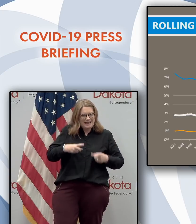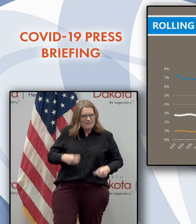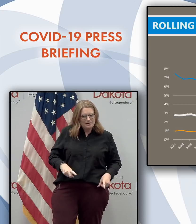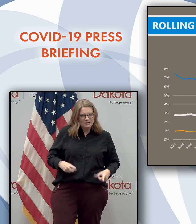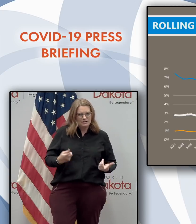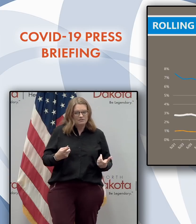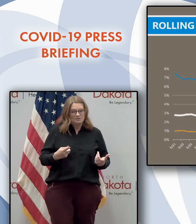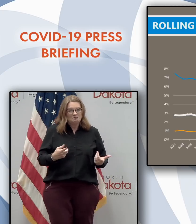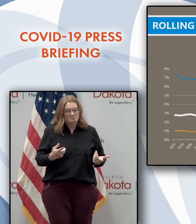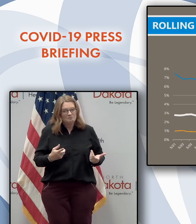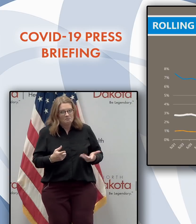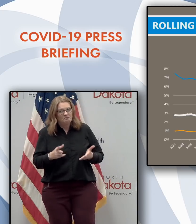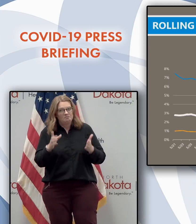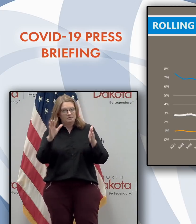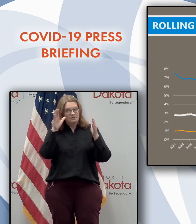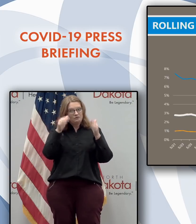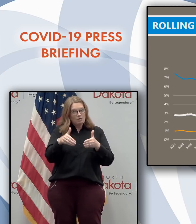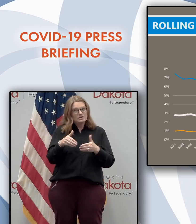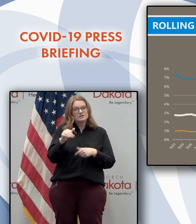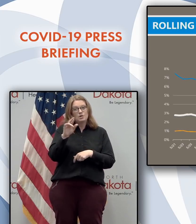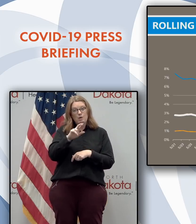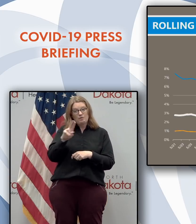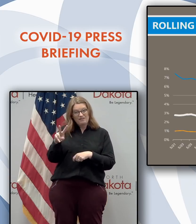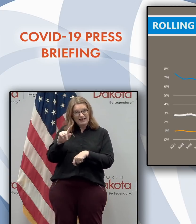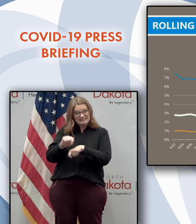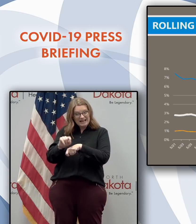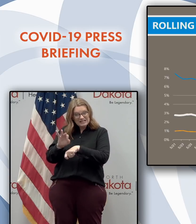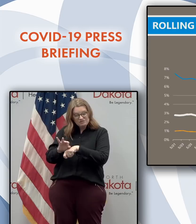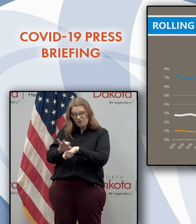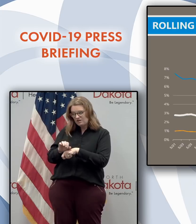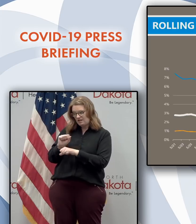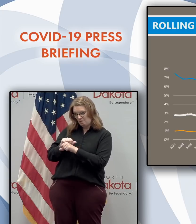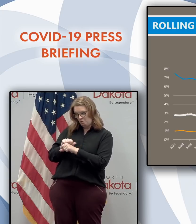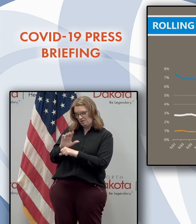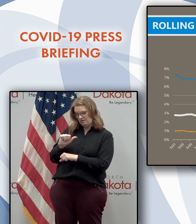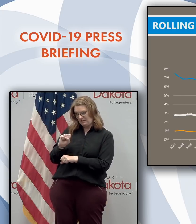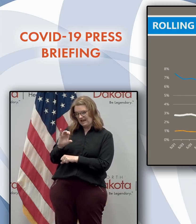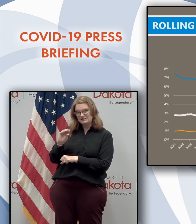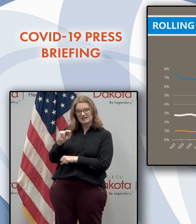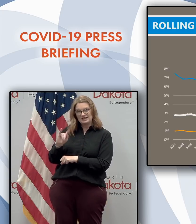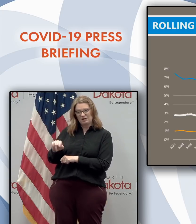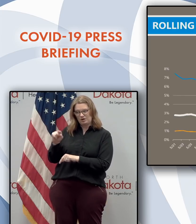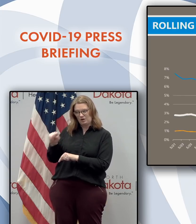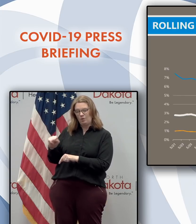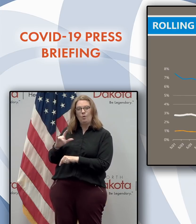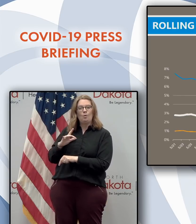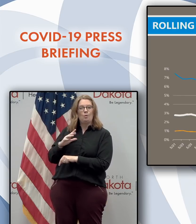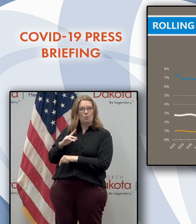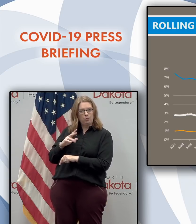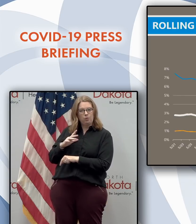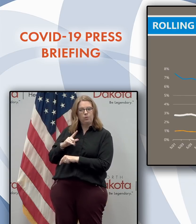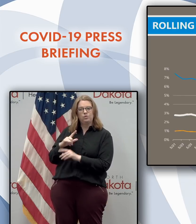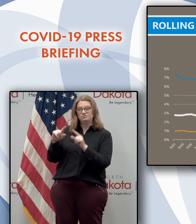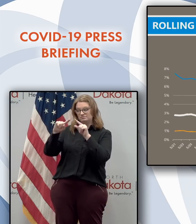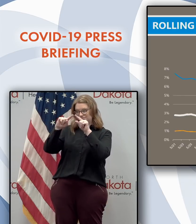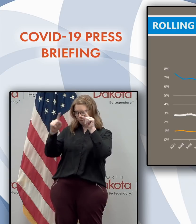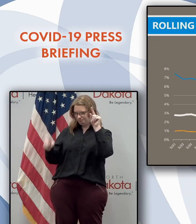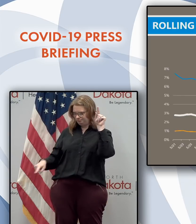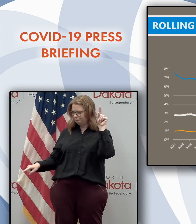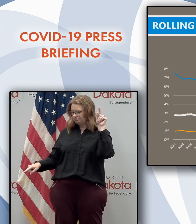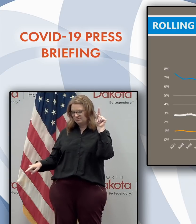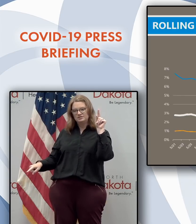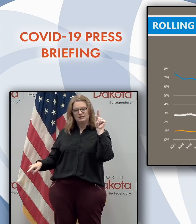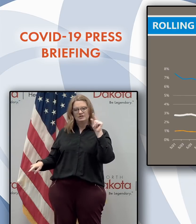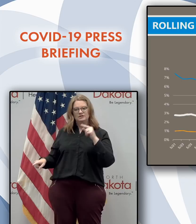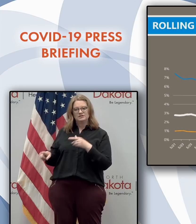great job, the Red River Valley Task Force and the work in Cass County, bringing the Cass County numbers down to the